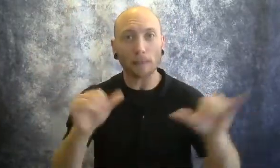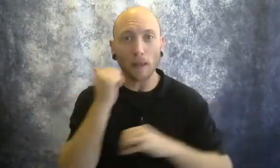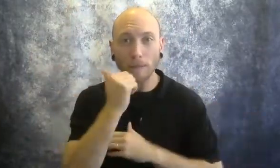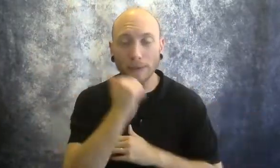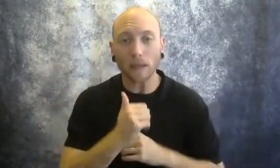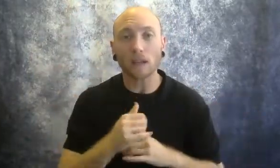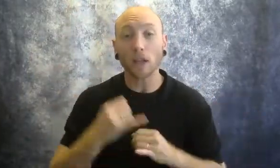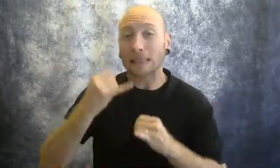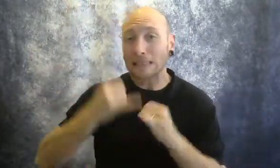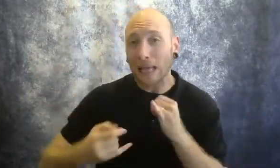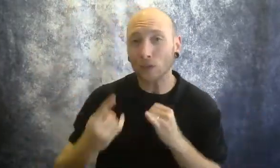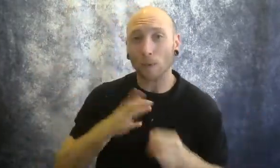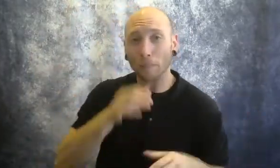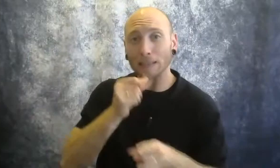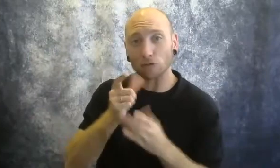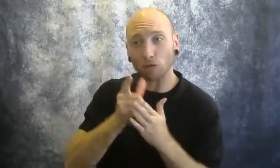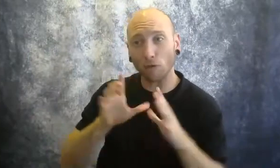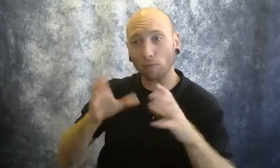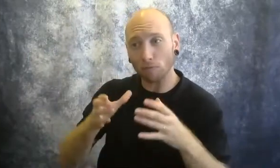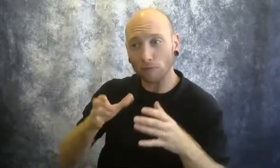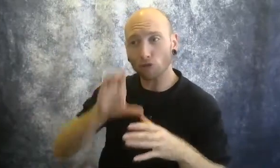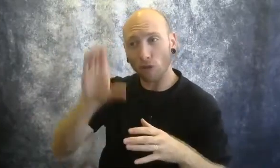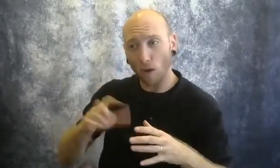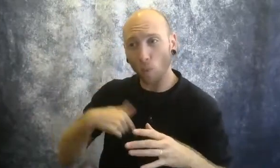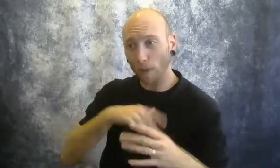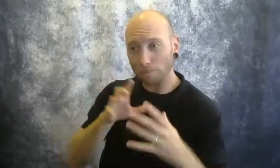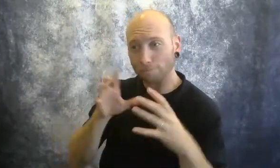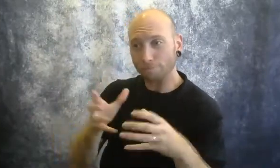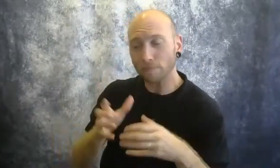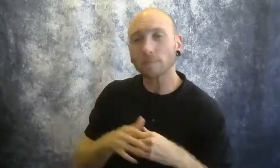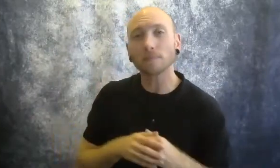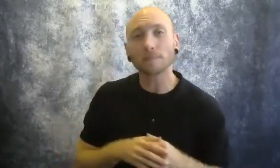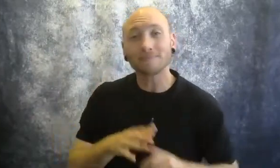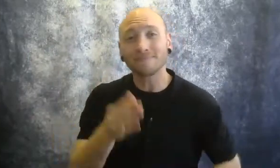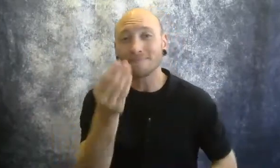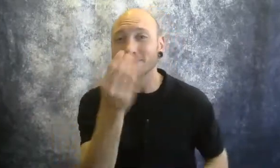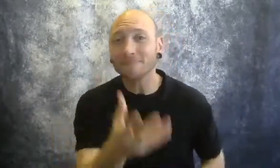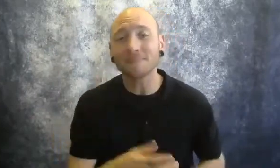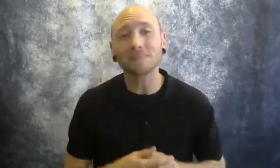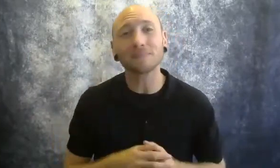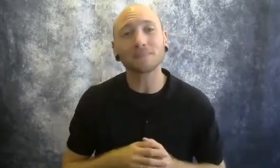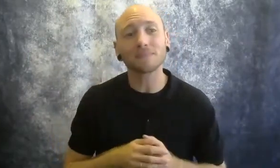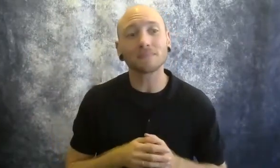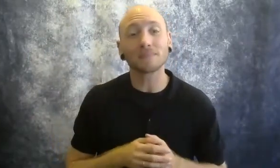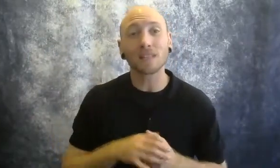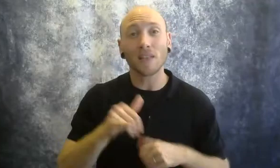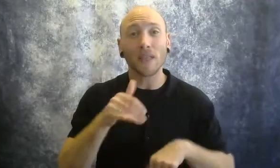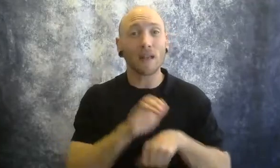that prayer every single morning and every night. When I made that last amends to my sister-in-law in Chicago, you know